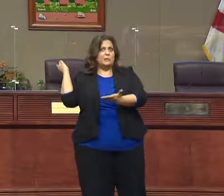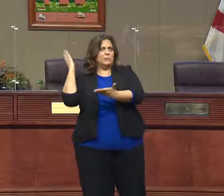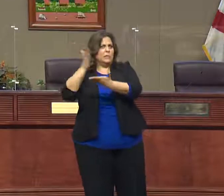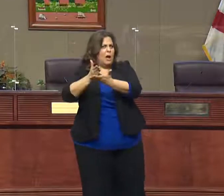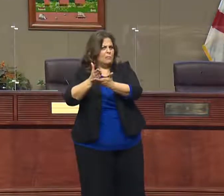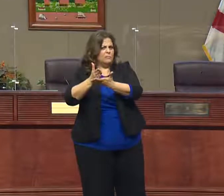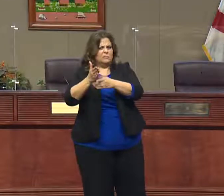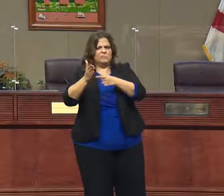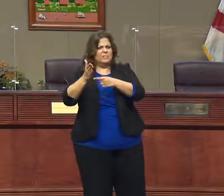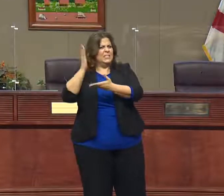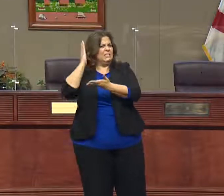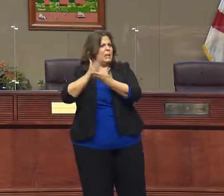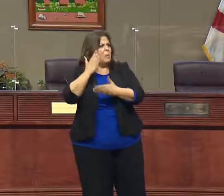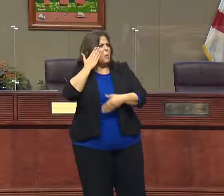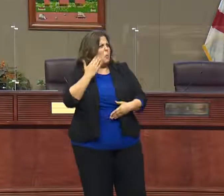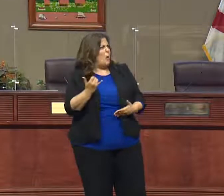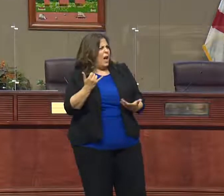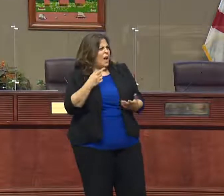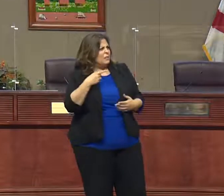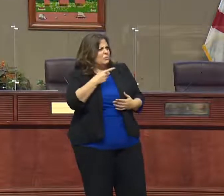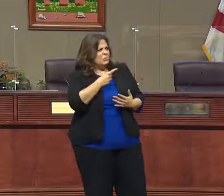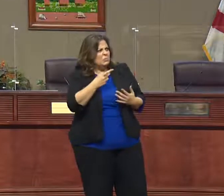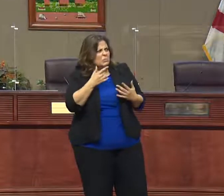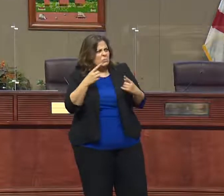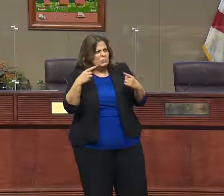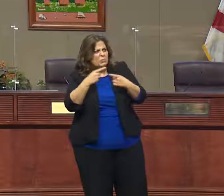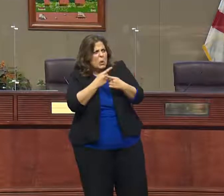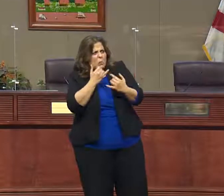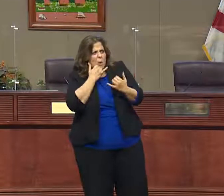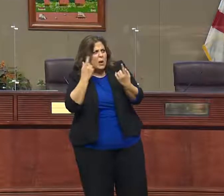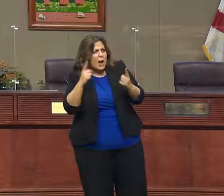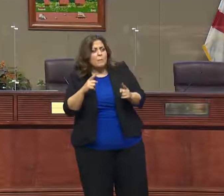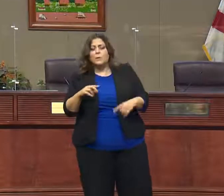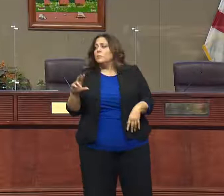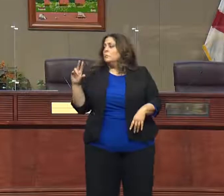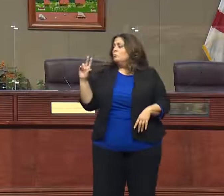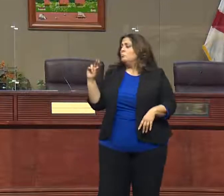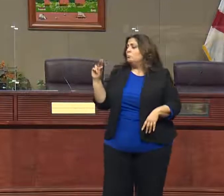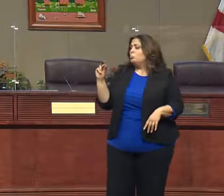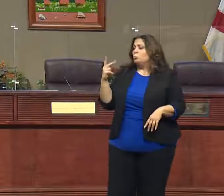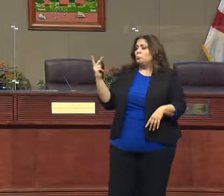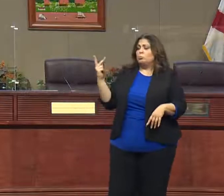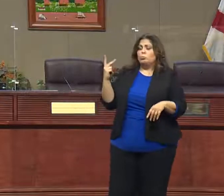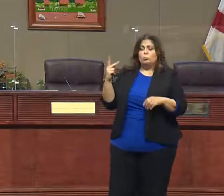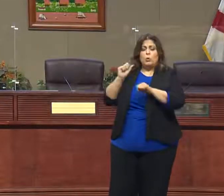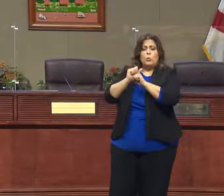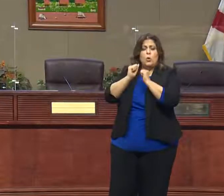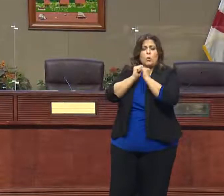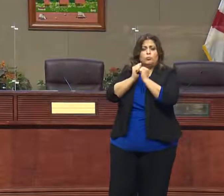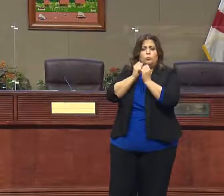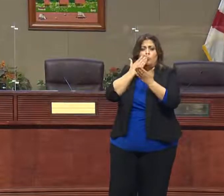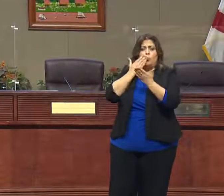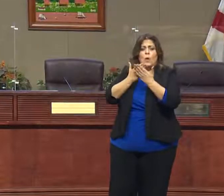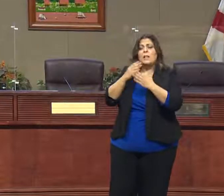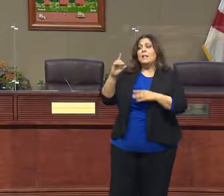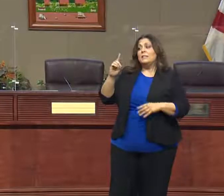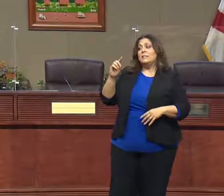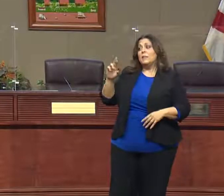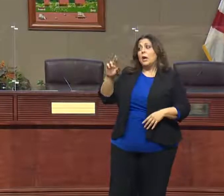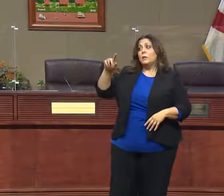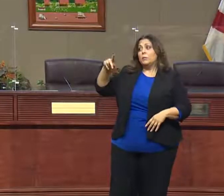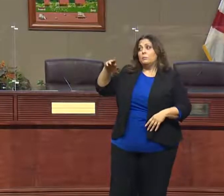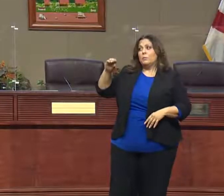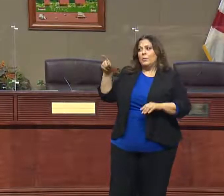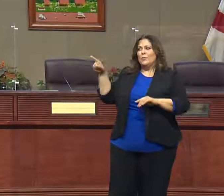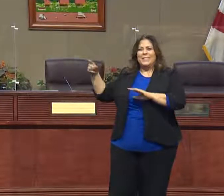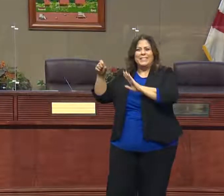in that position? No, we have a good working relationship with Dr. Pino. He is a state employee, and I think in the